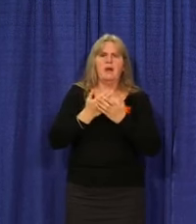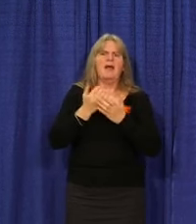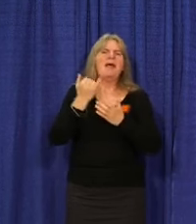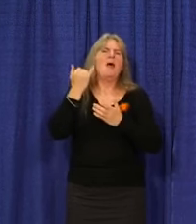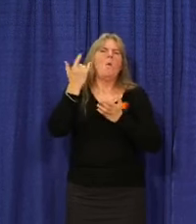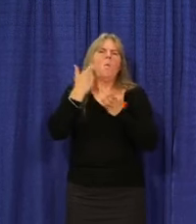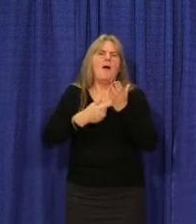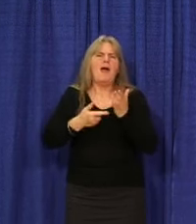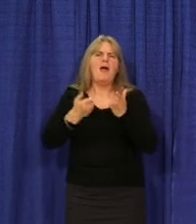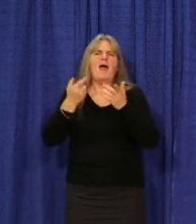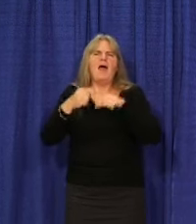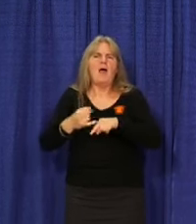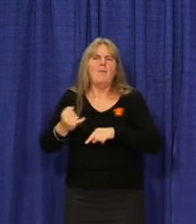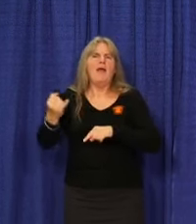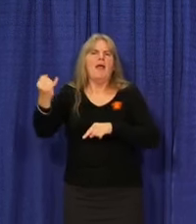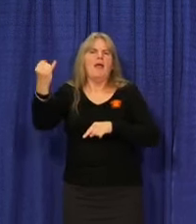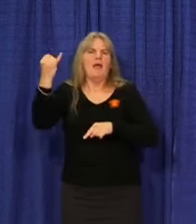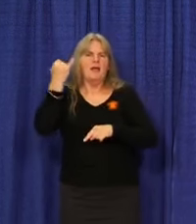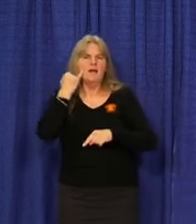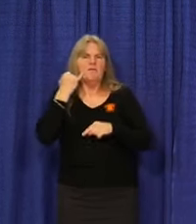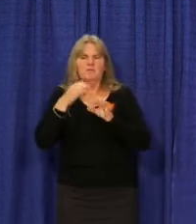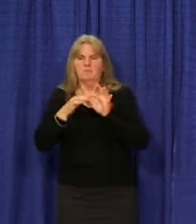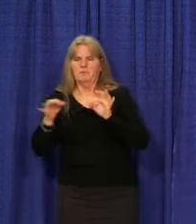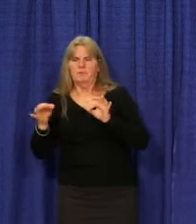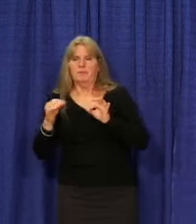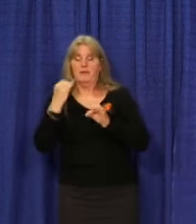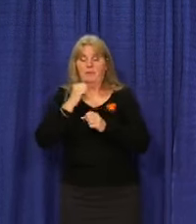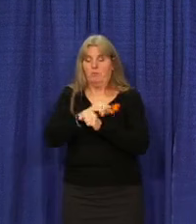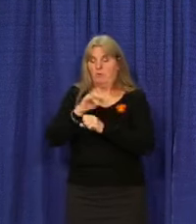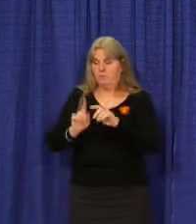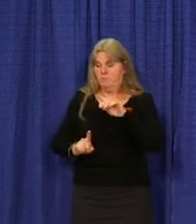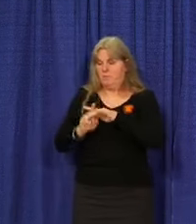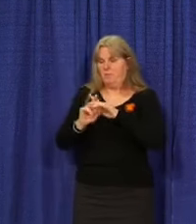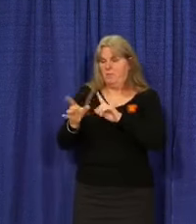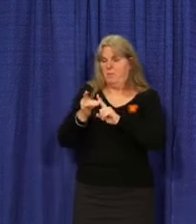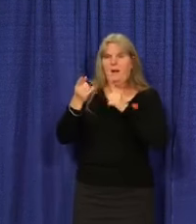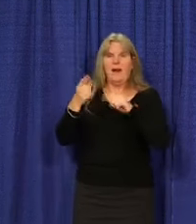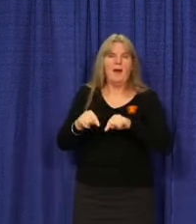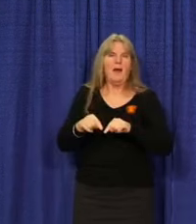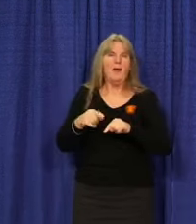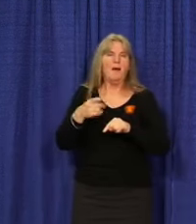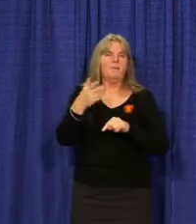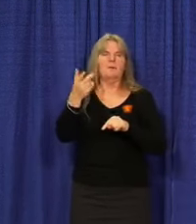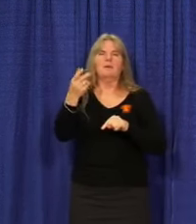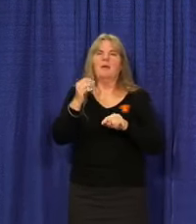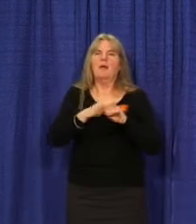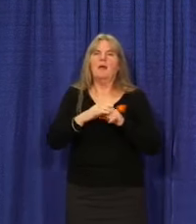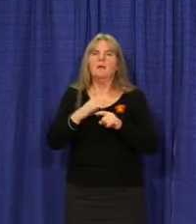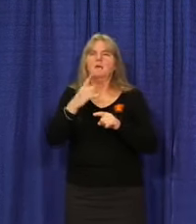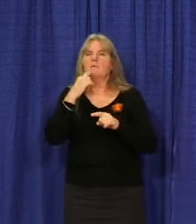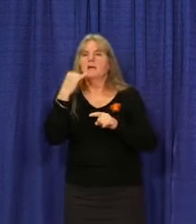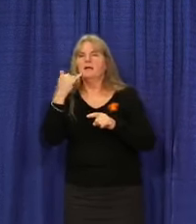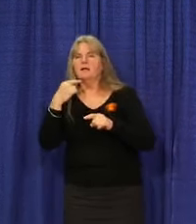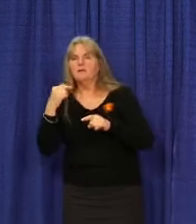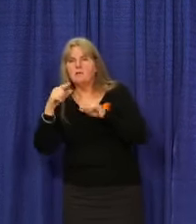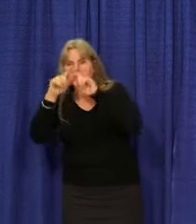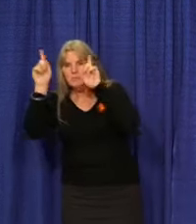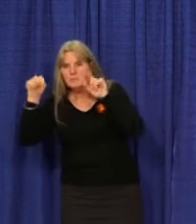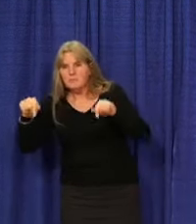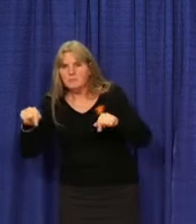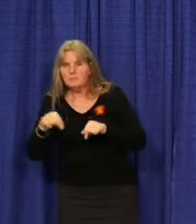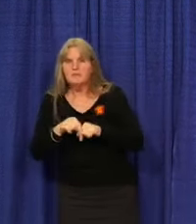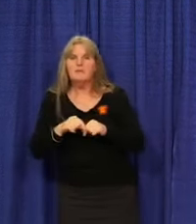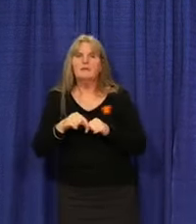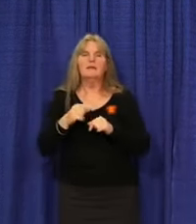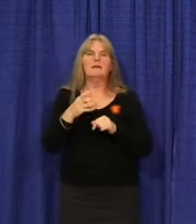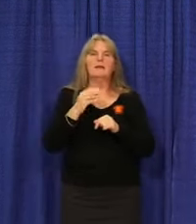if, what if there's a case, questions about the traffic lights and the age